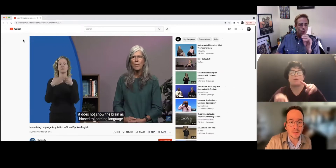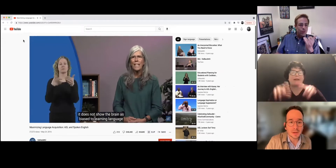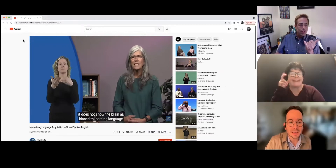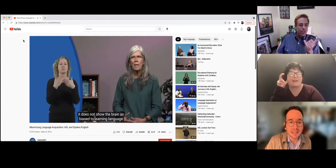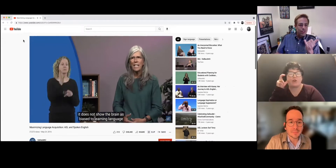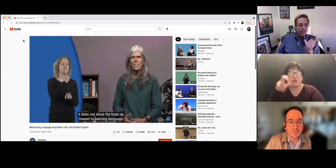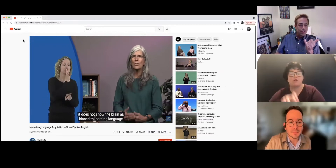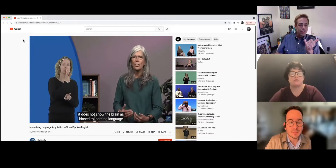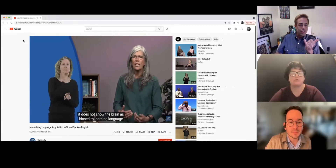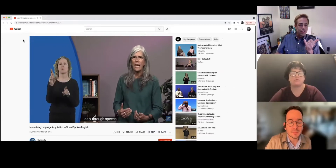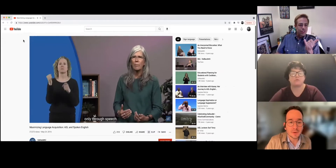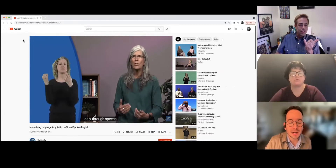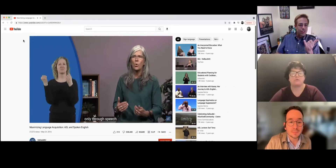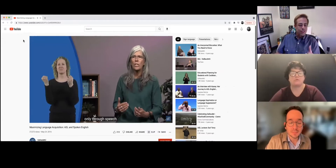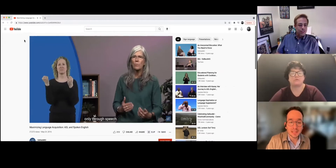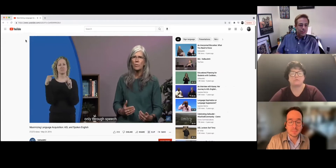But we can't hear.